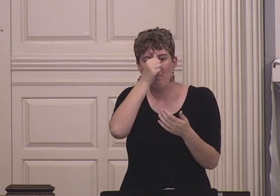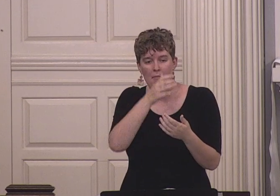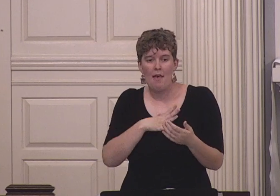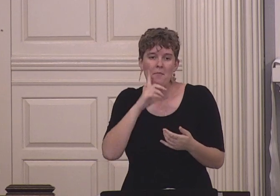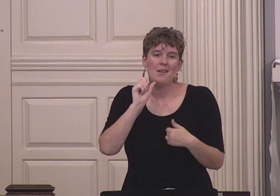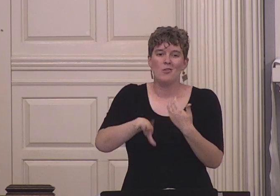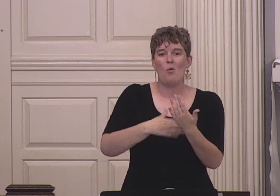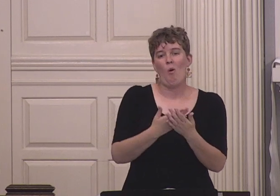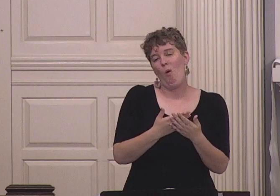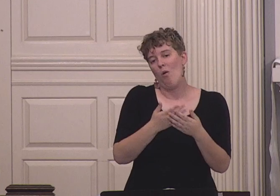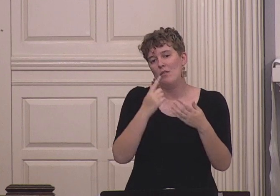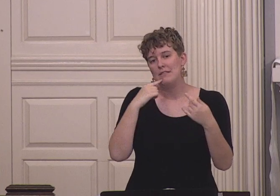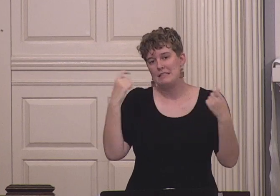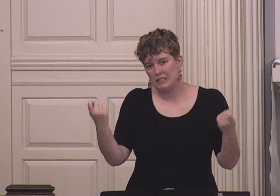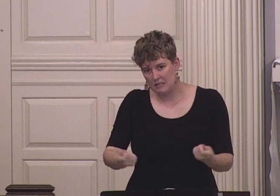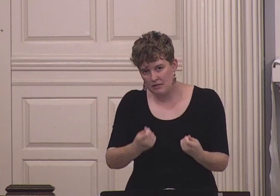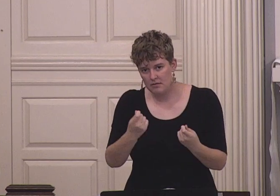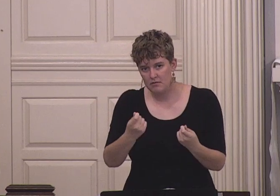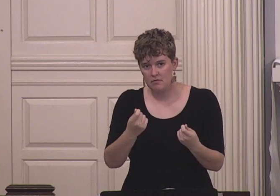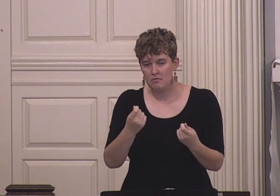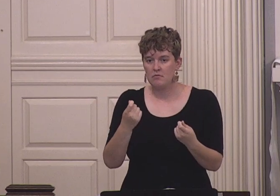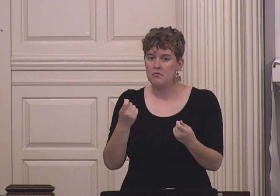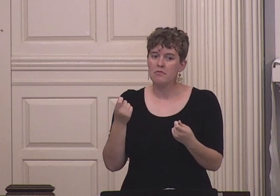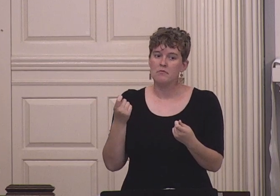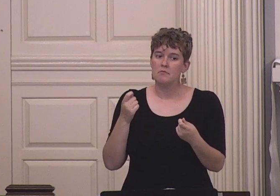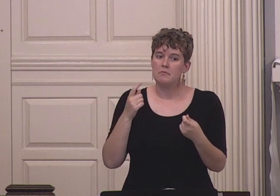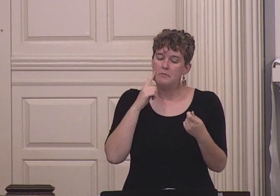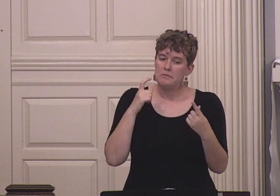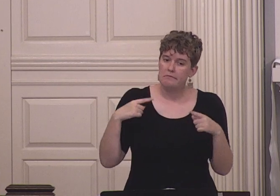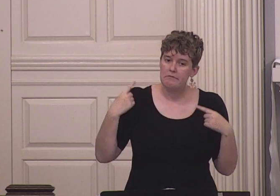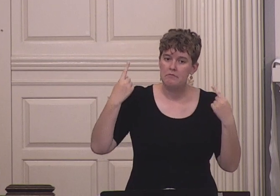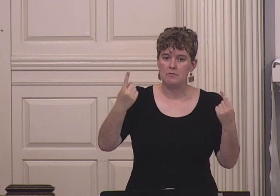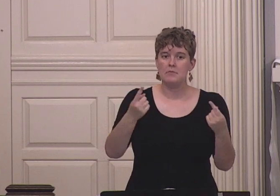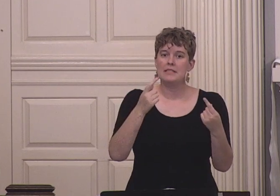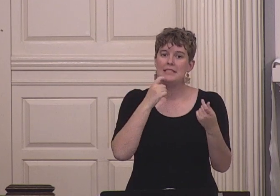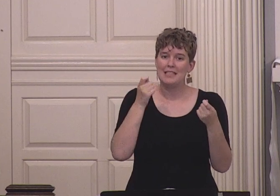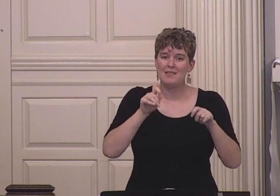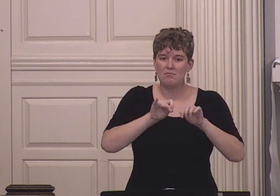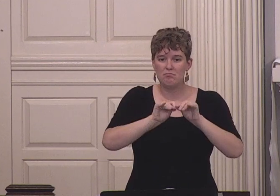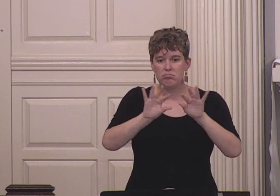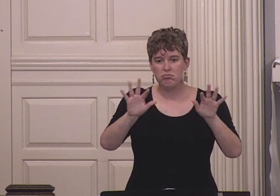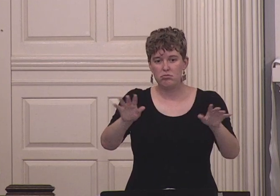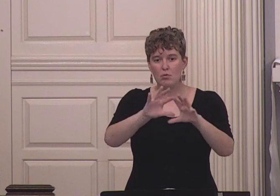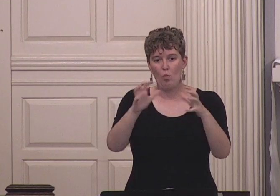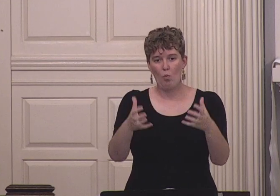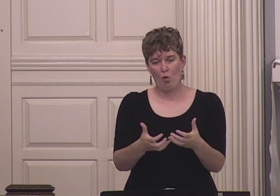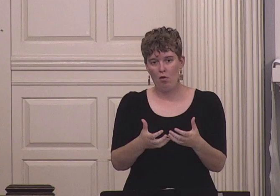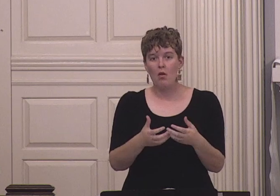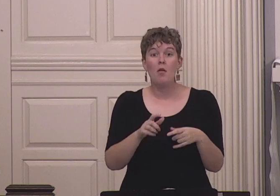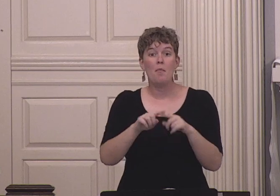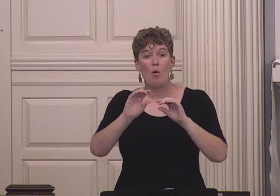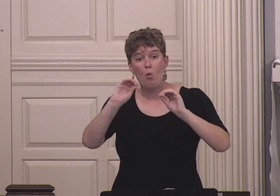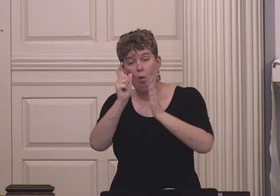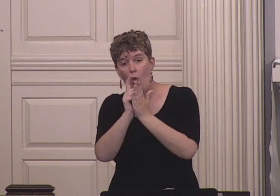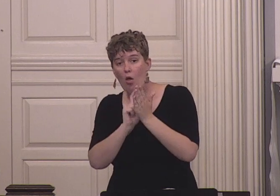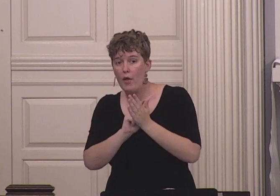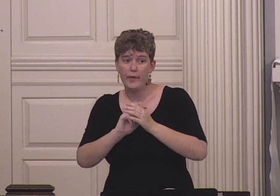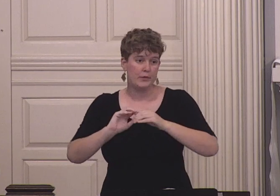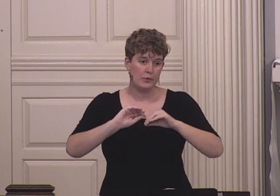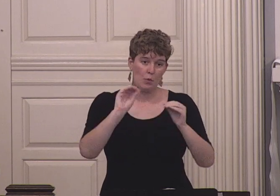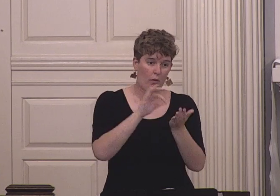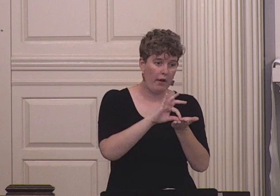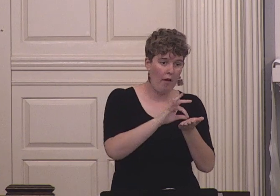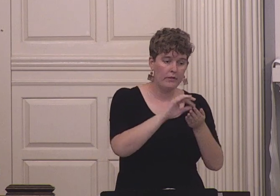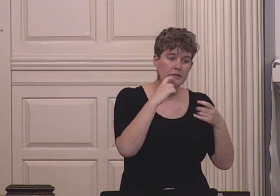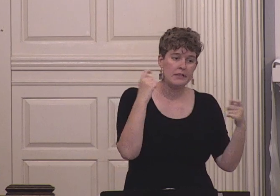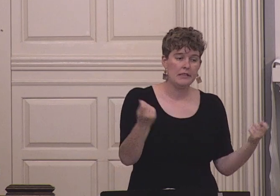For up to the time of the law, sin was in the world, though sin is not accounted when there is no law. But death